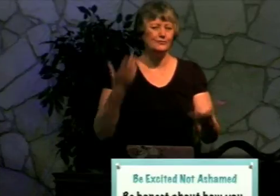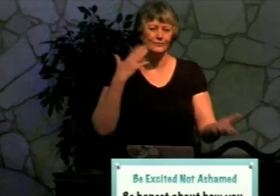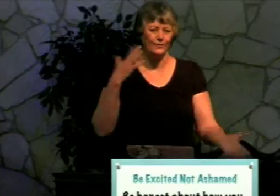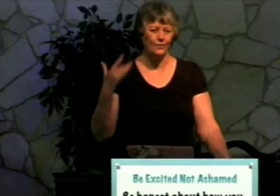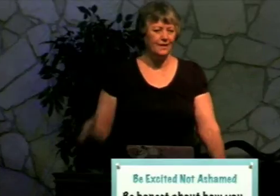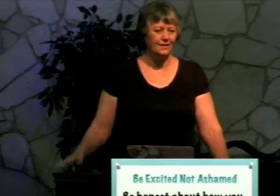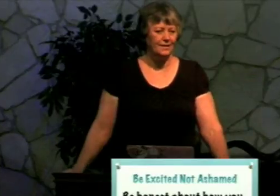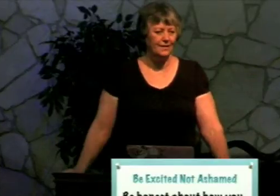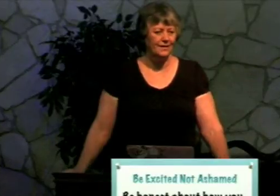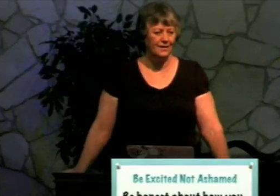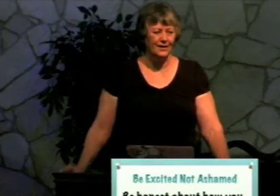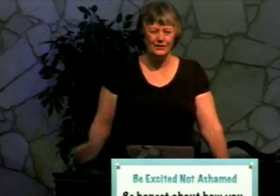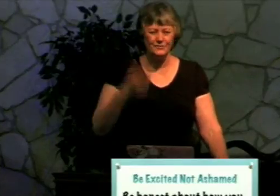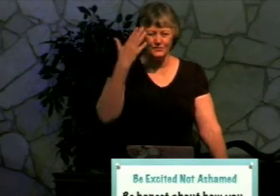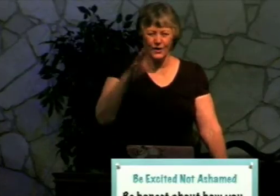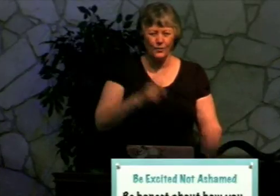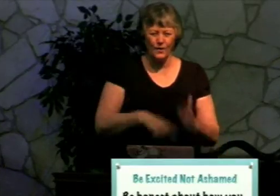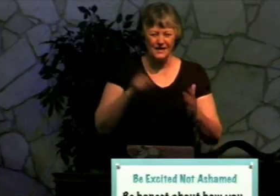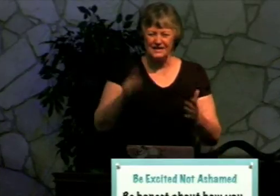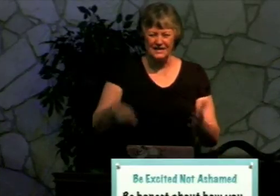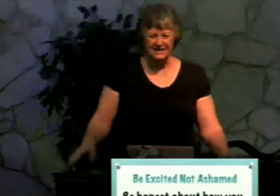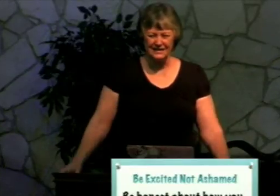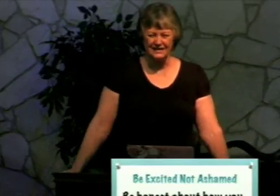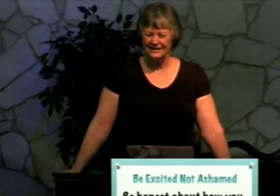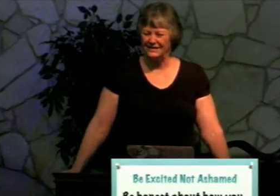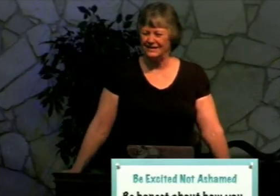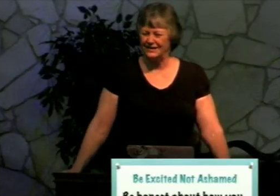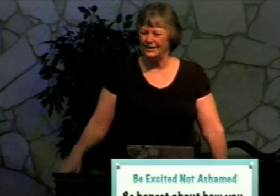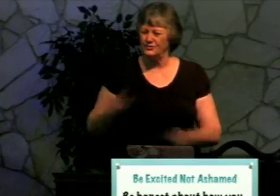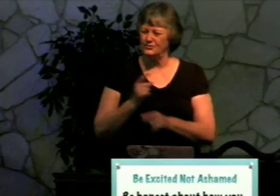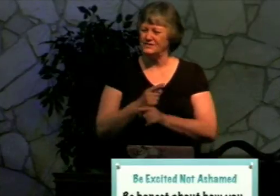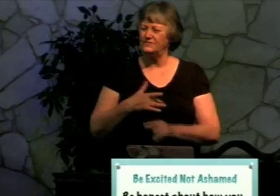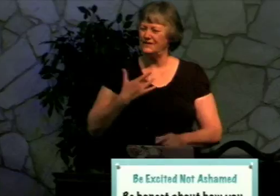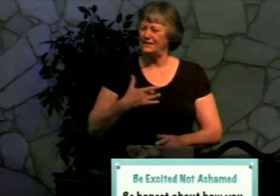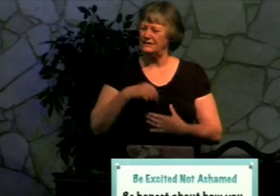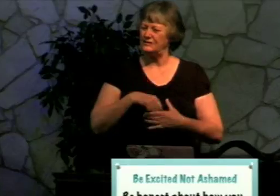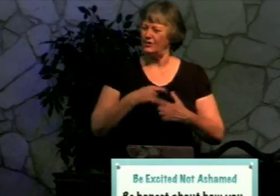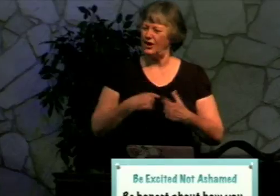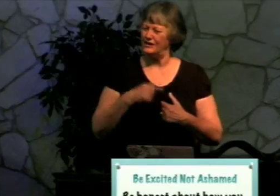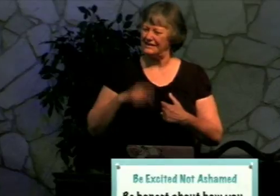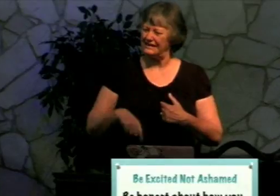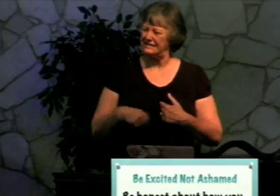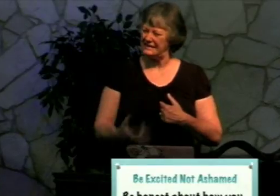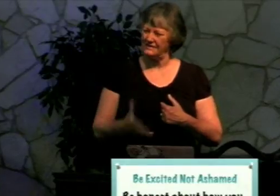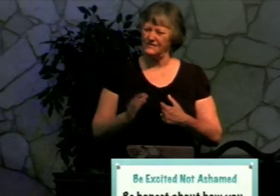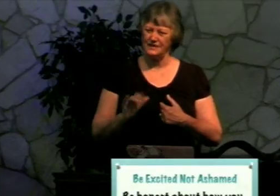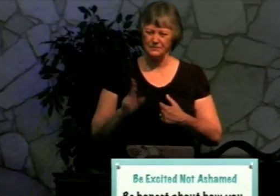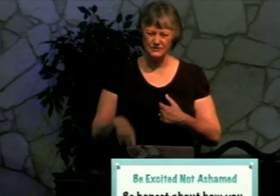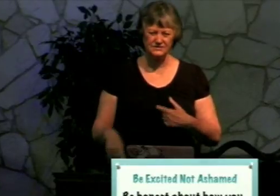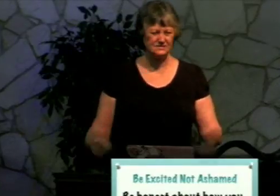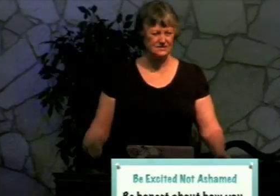don't know why. You don't know what they need. You just feel in your heart, I need to give that person